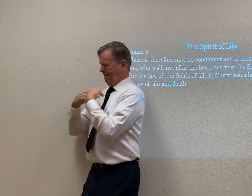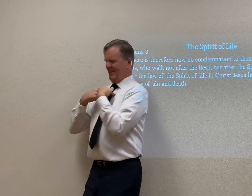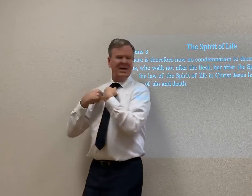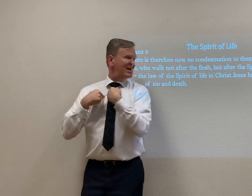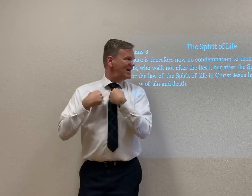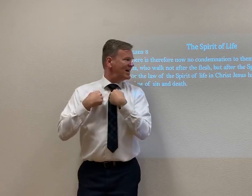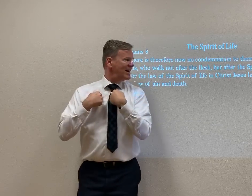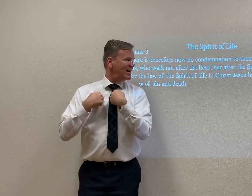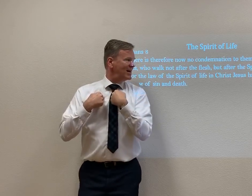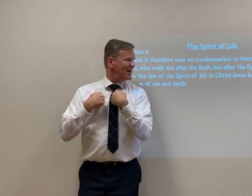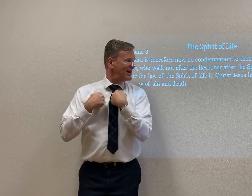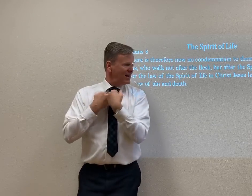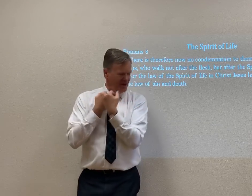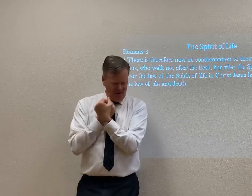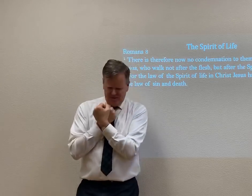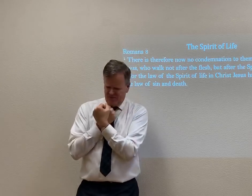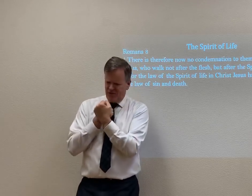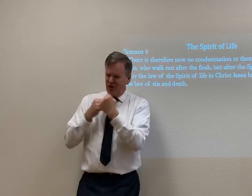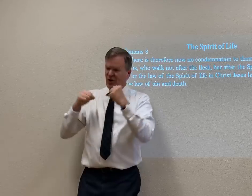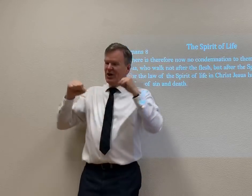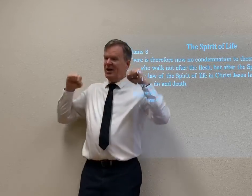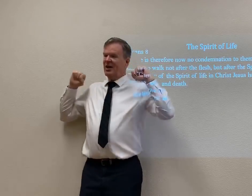hath made me free